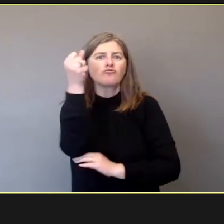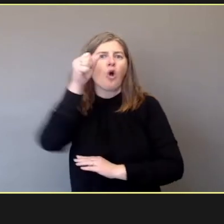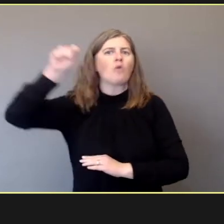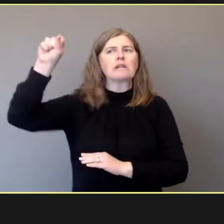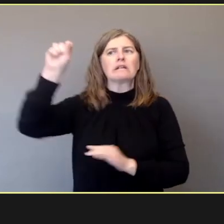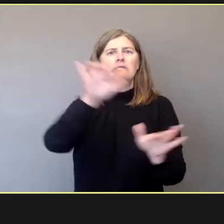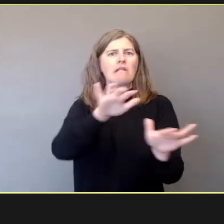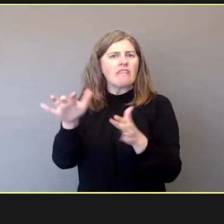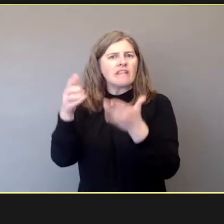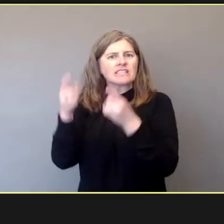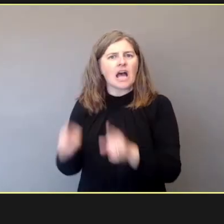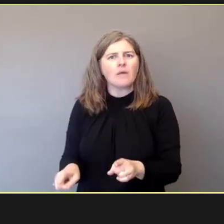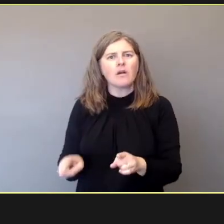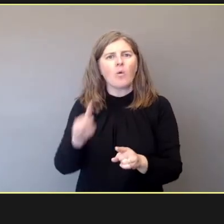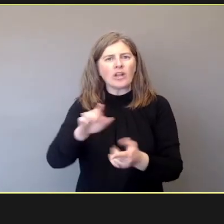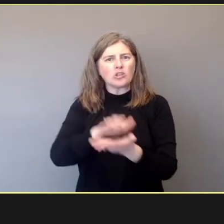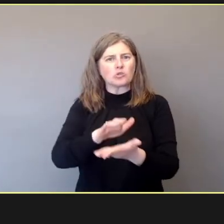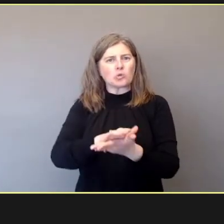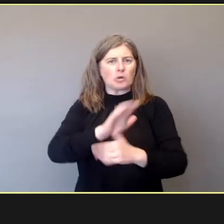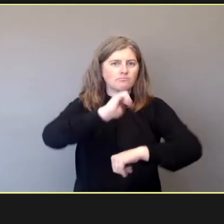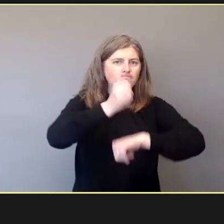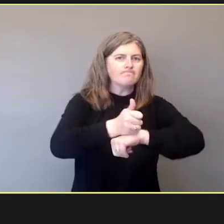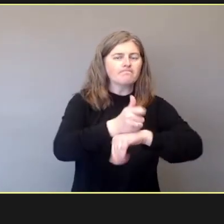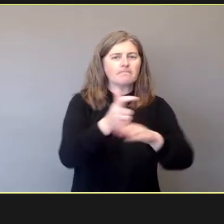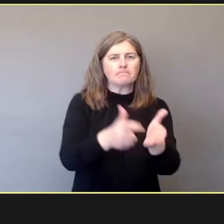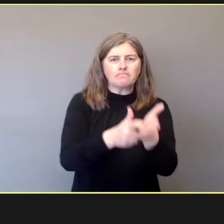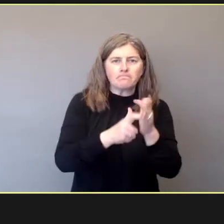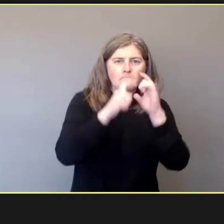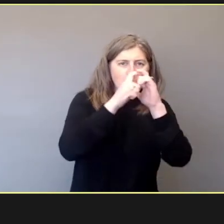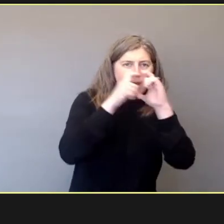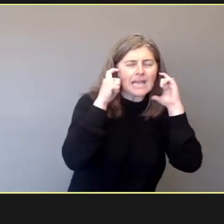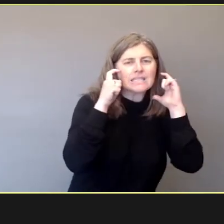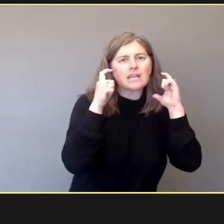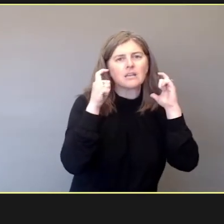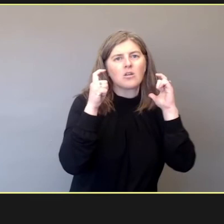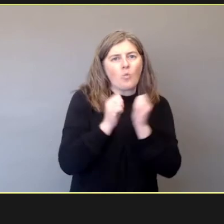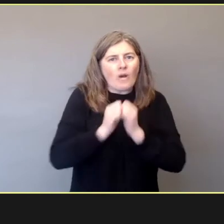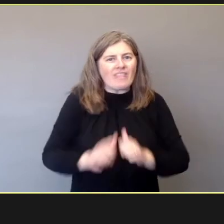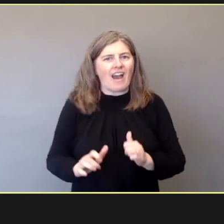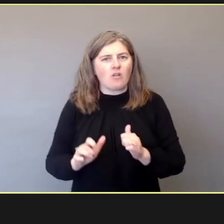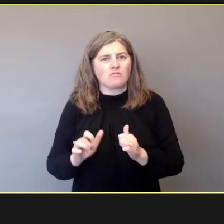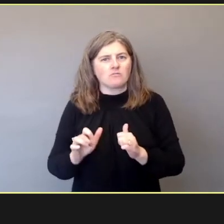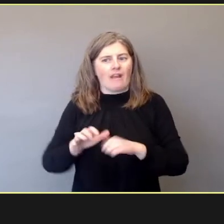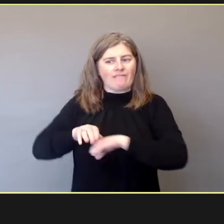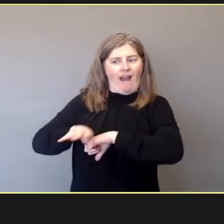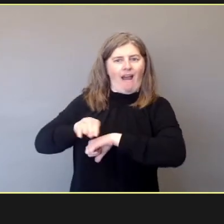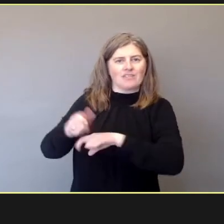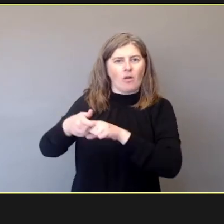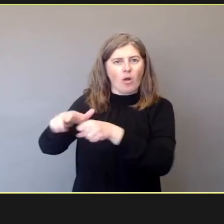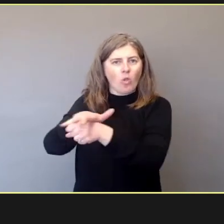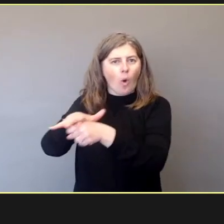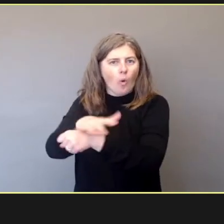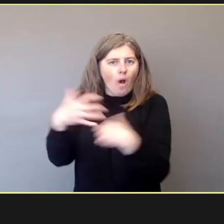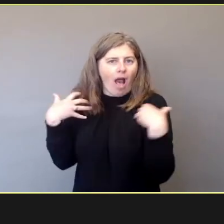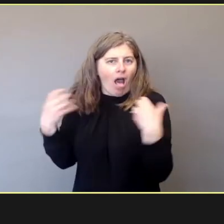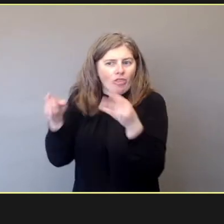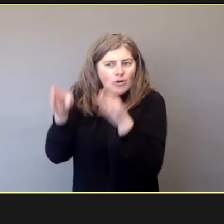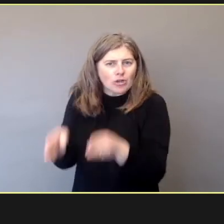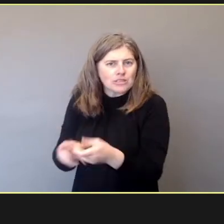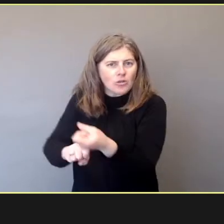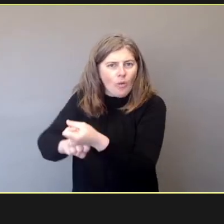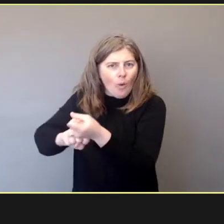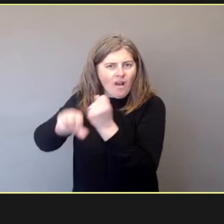things when a school does enact a mandate without advice from a local health body backing it